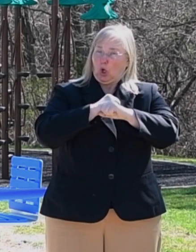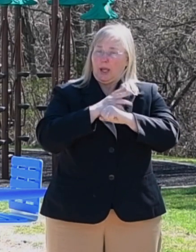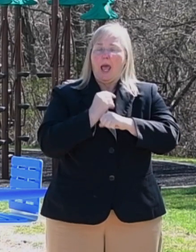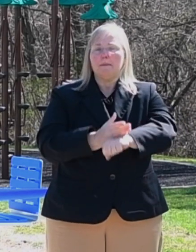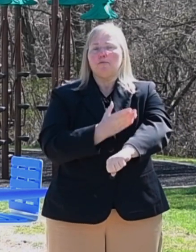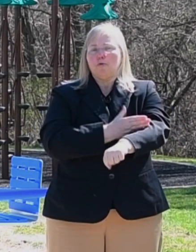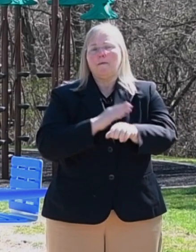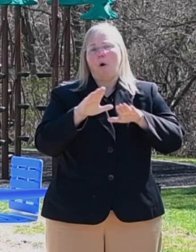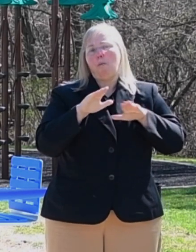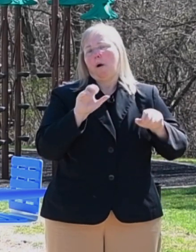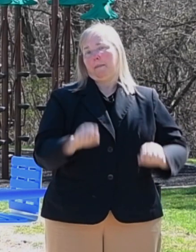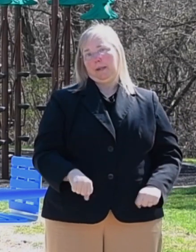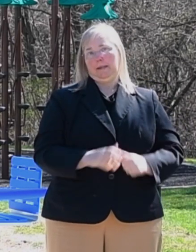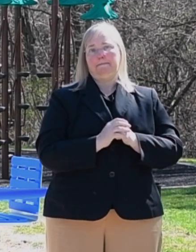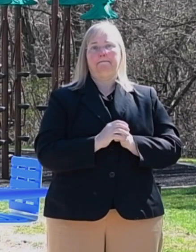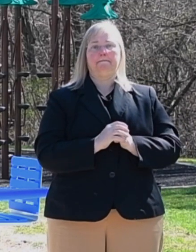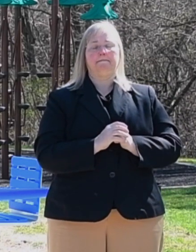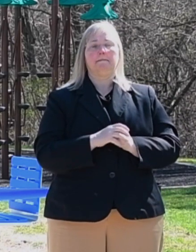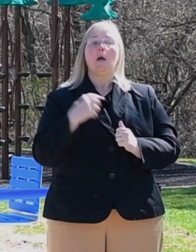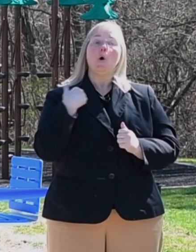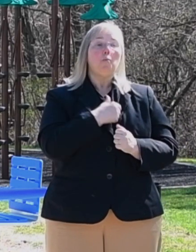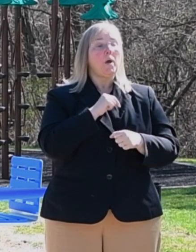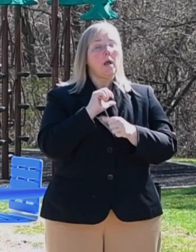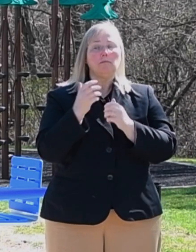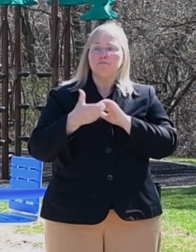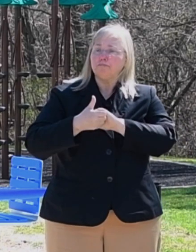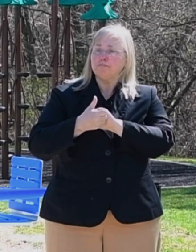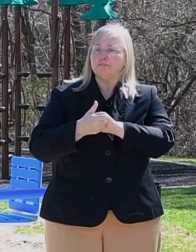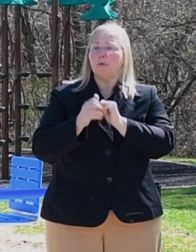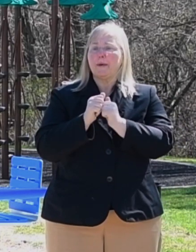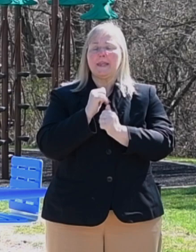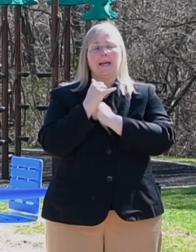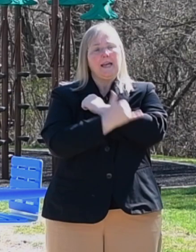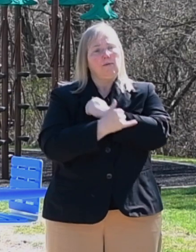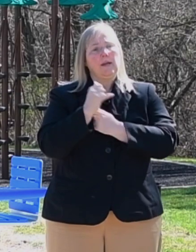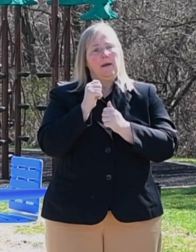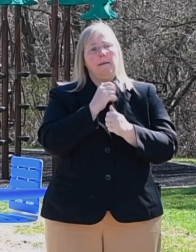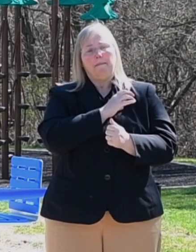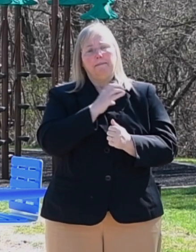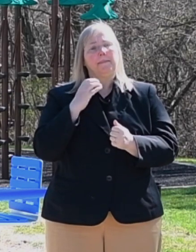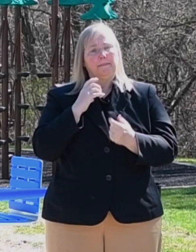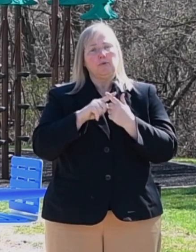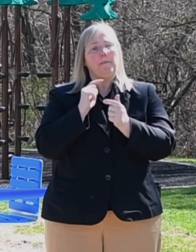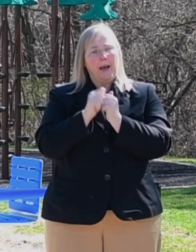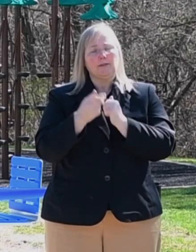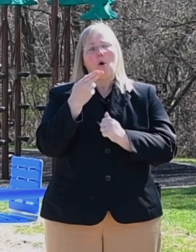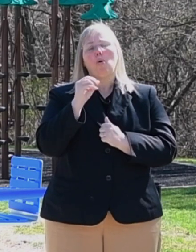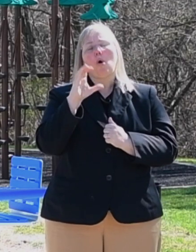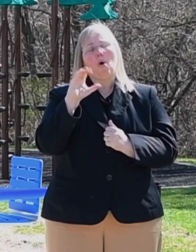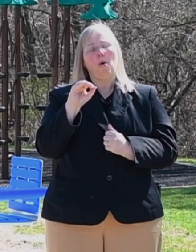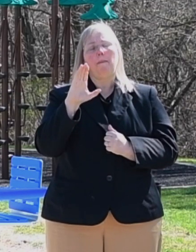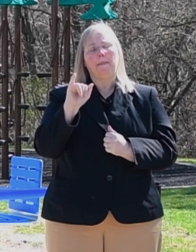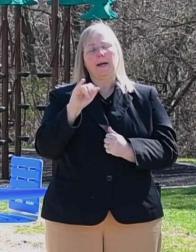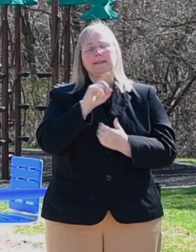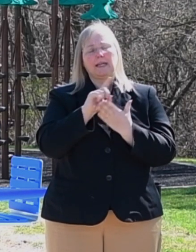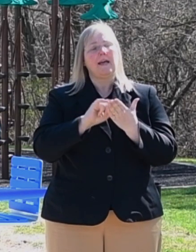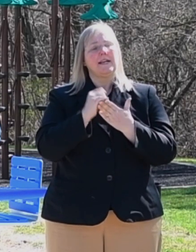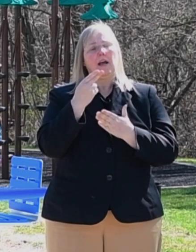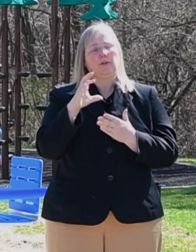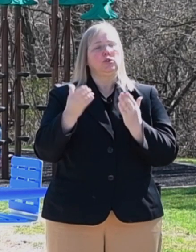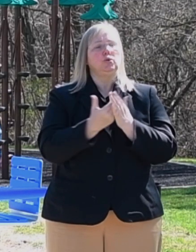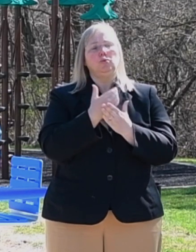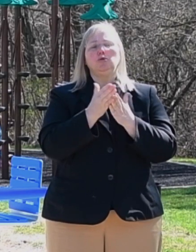walkability. We worked with our county council to pass Hochul by Design, Howard County's new general plan